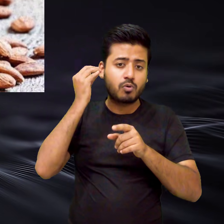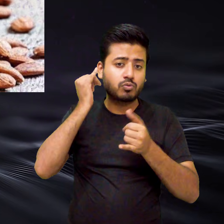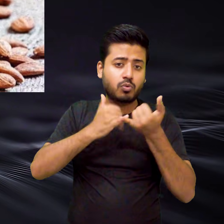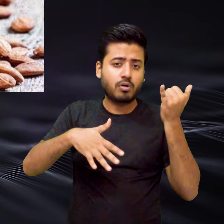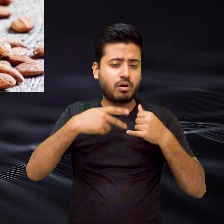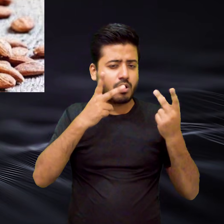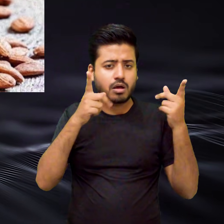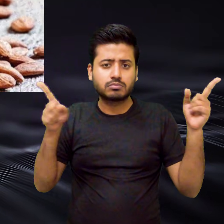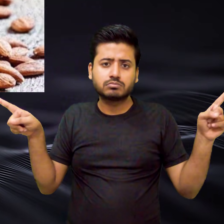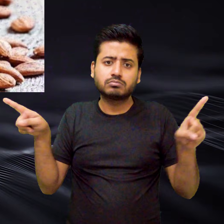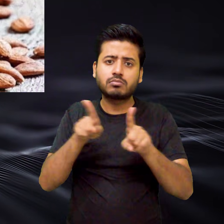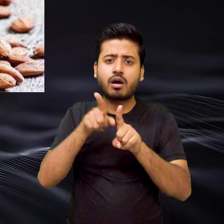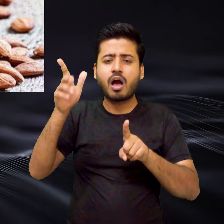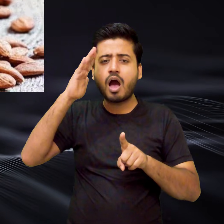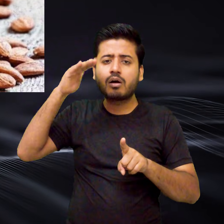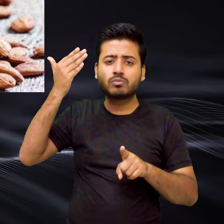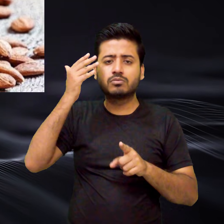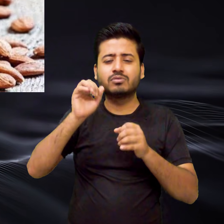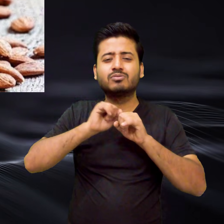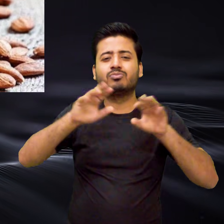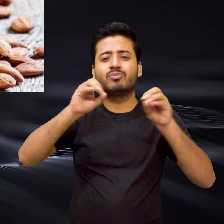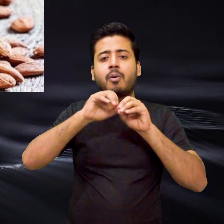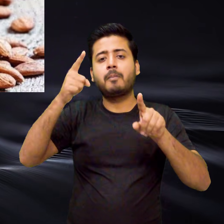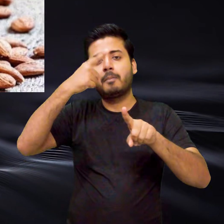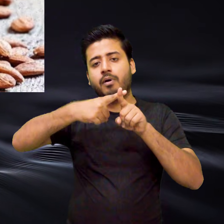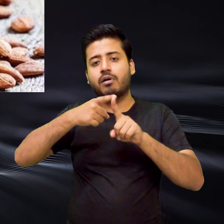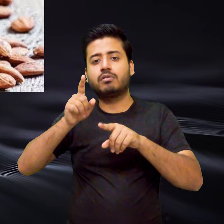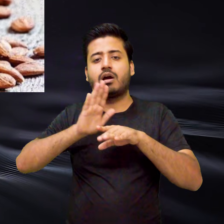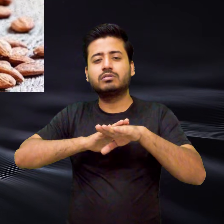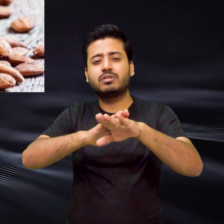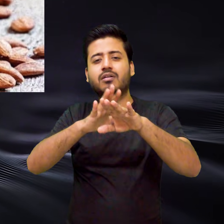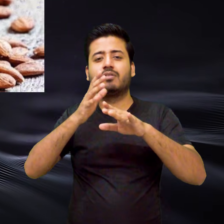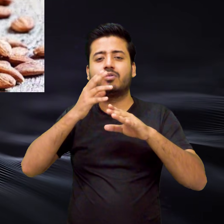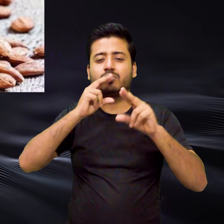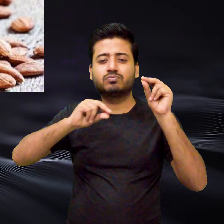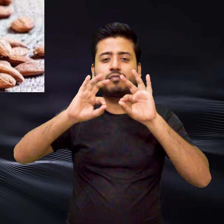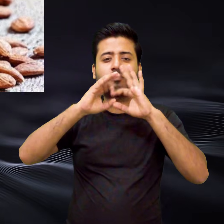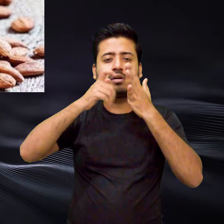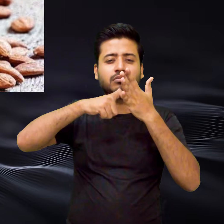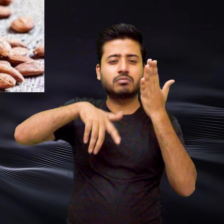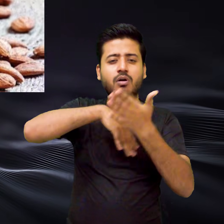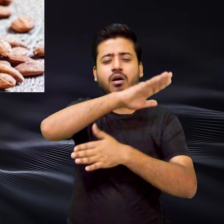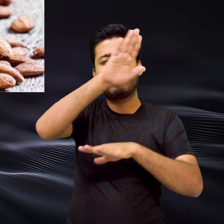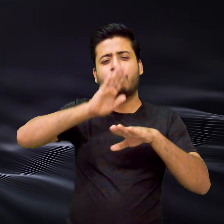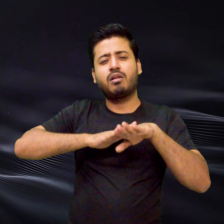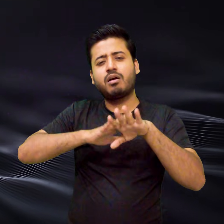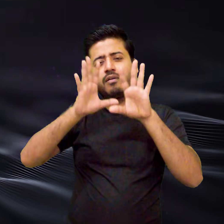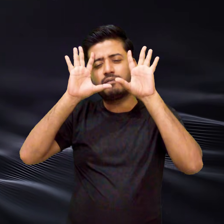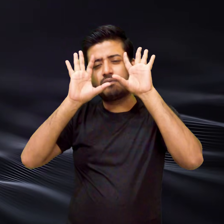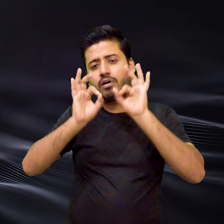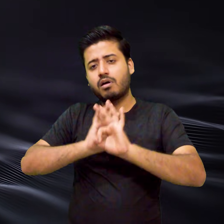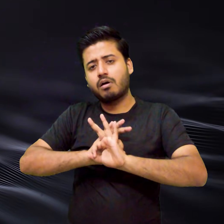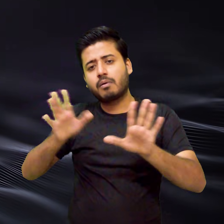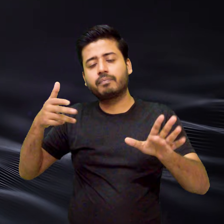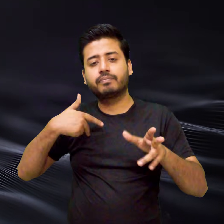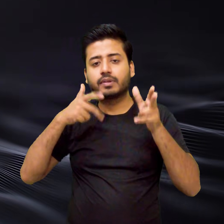them into a medical treatment. Danger of bitter almonds. The bitter variety of almonds is poisonous and should never be